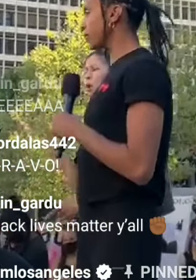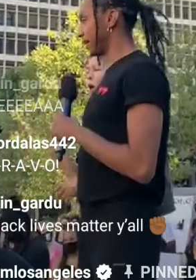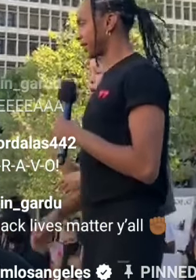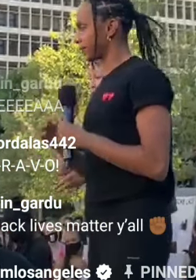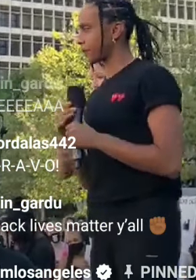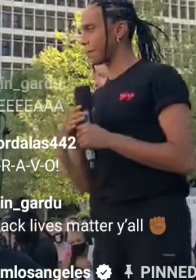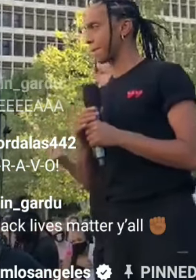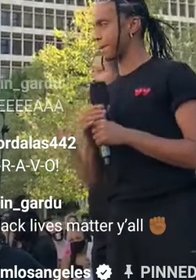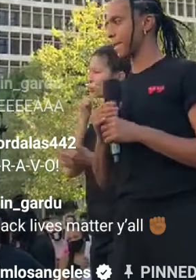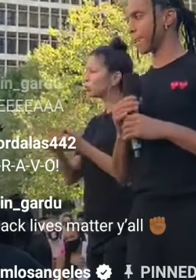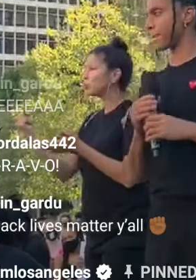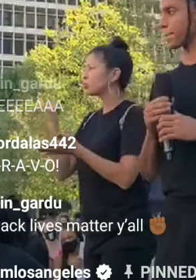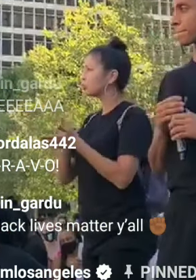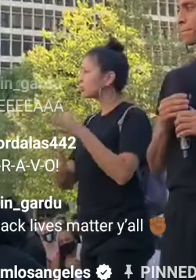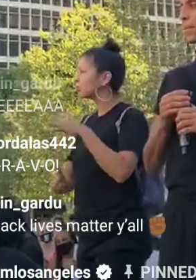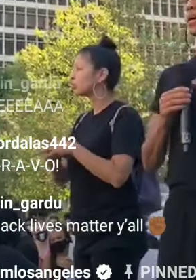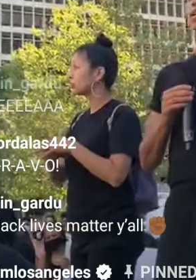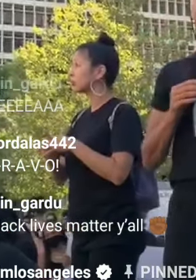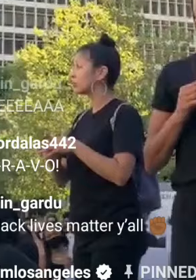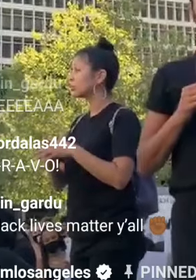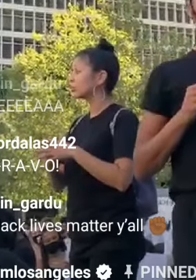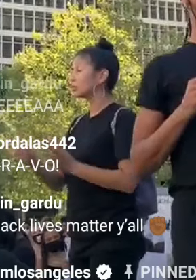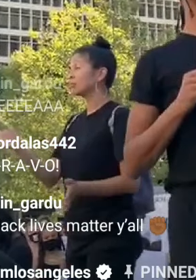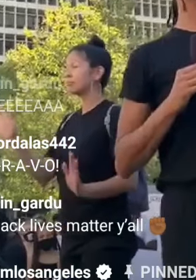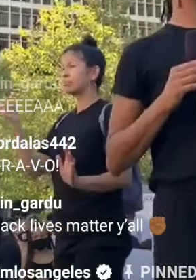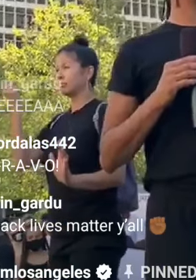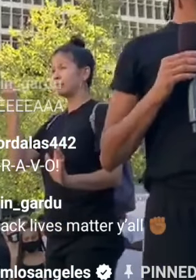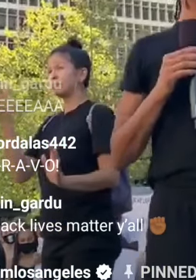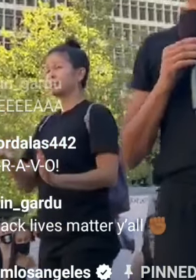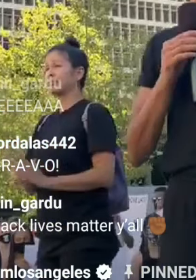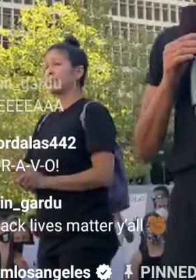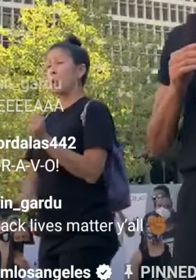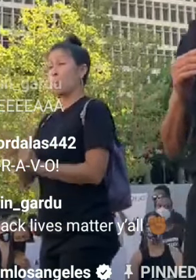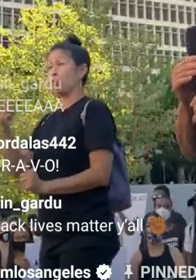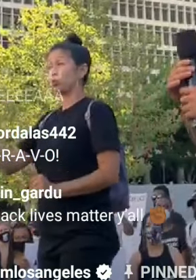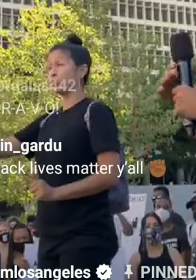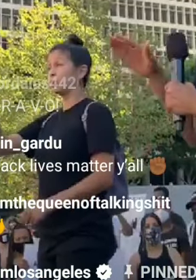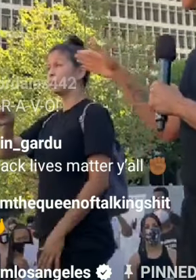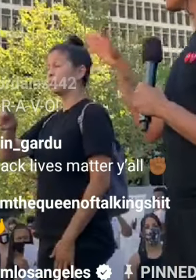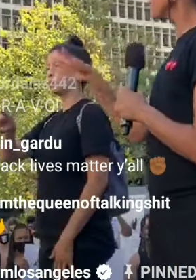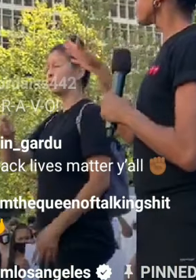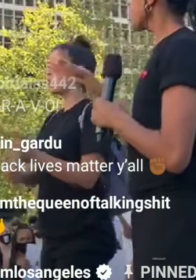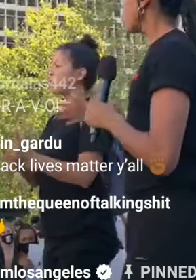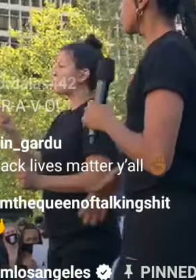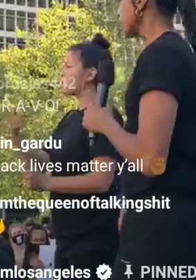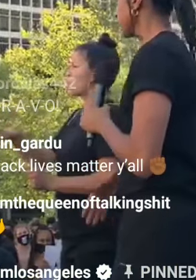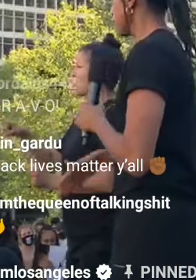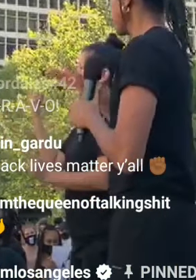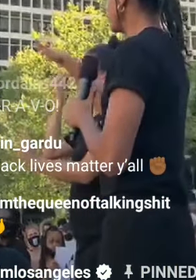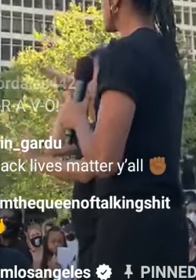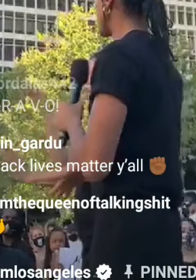Williams! Y'all gonna be singing that on the way home, on the way to church, when you're falling asleep at night.